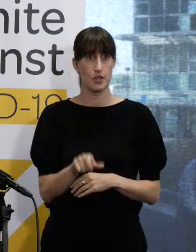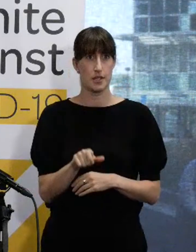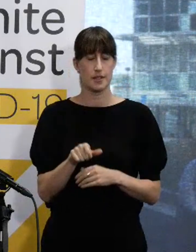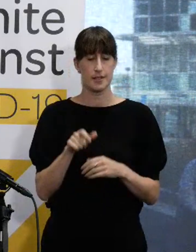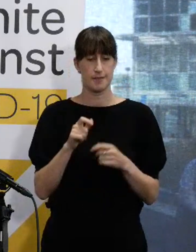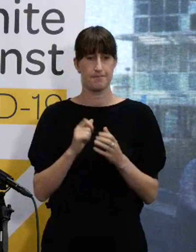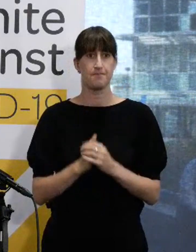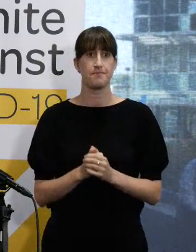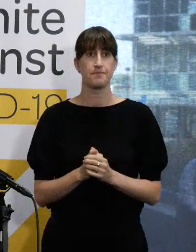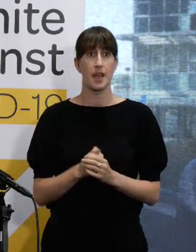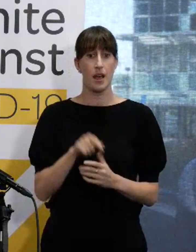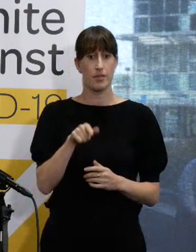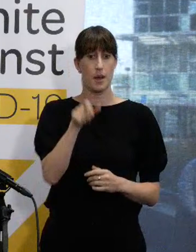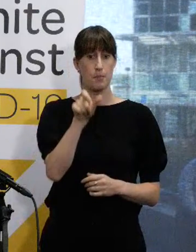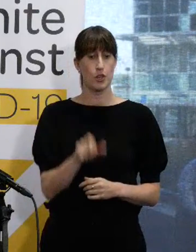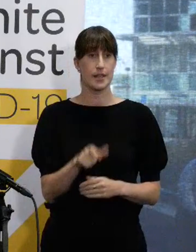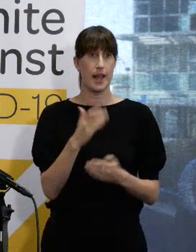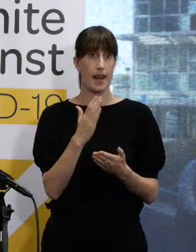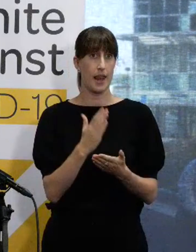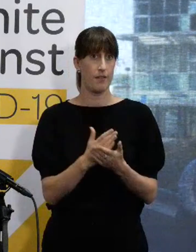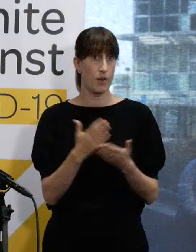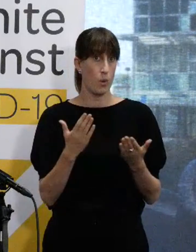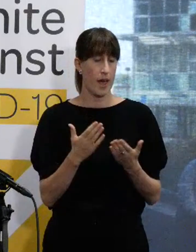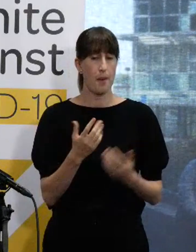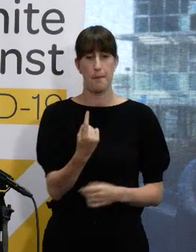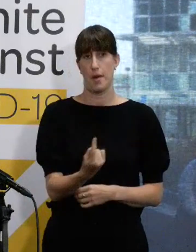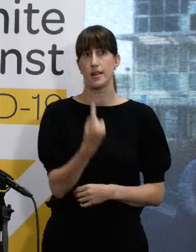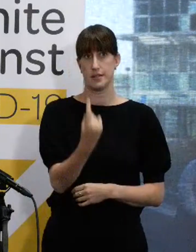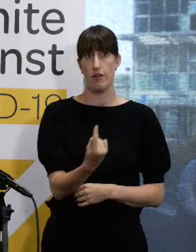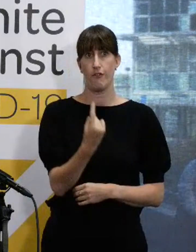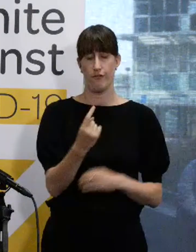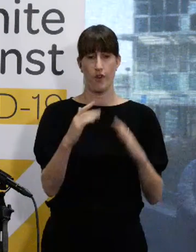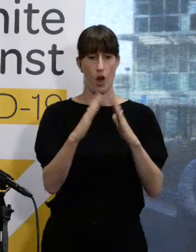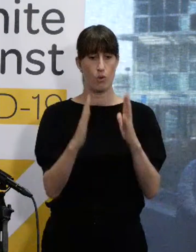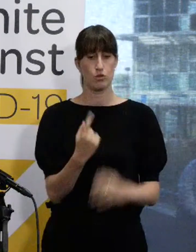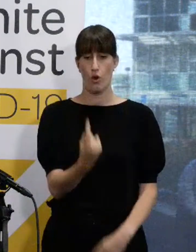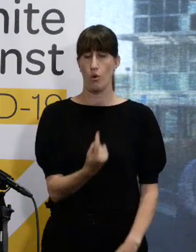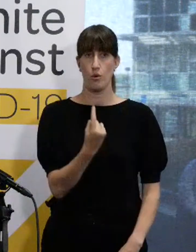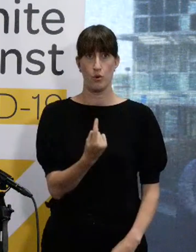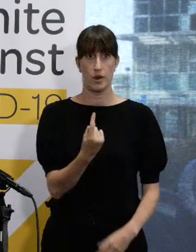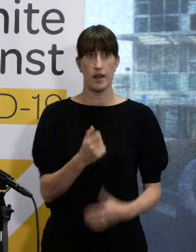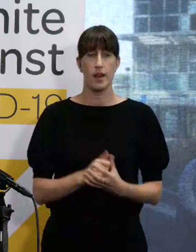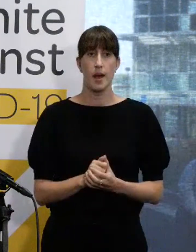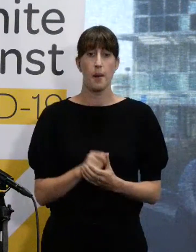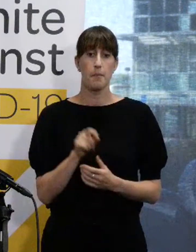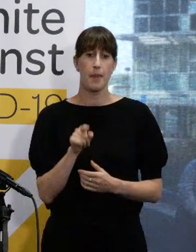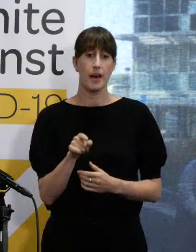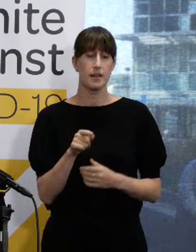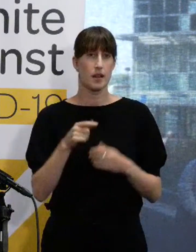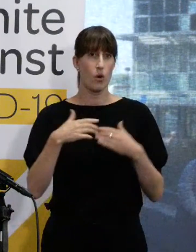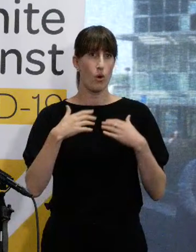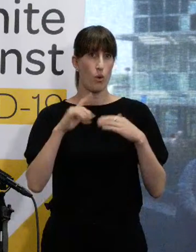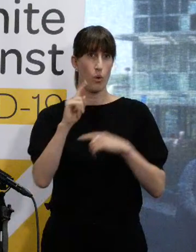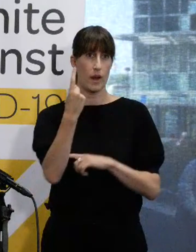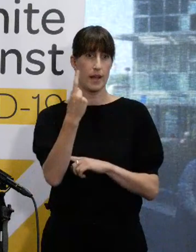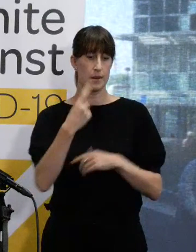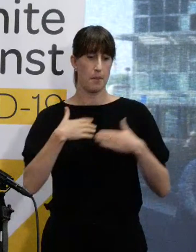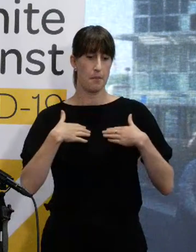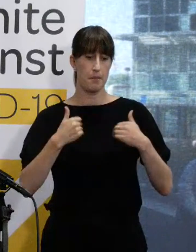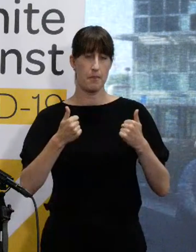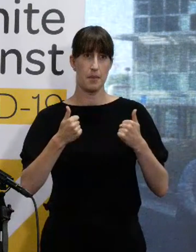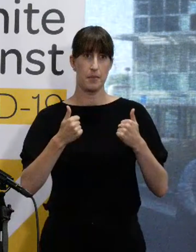but Auckland Regional Public Health is investigating whether there has been any contact with people in adjoining